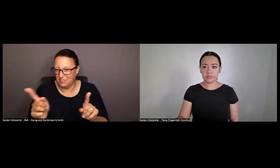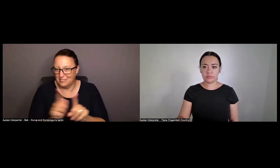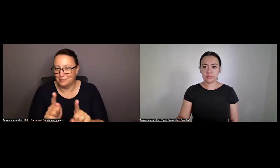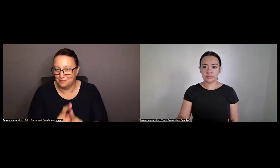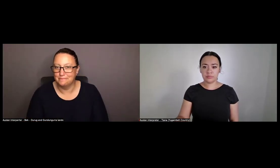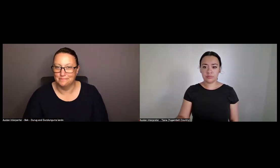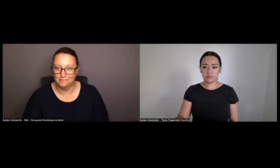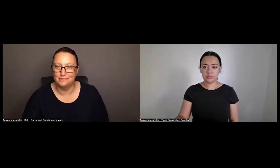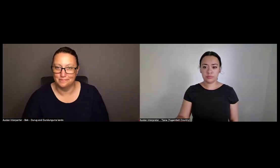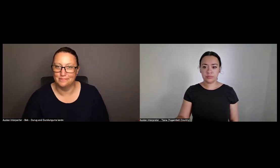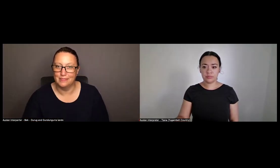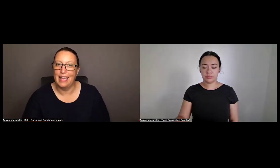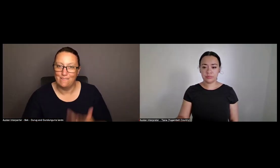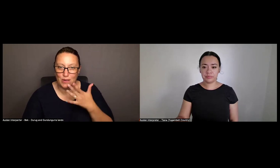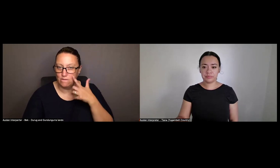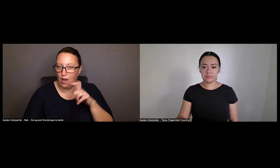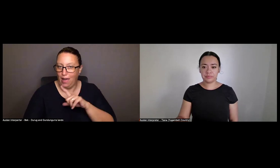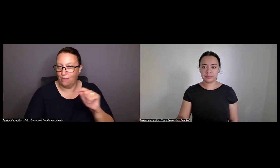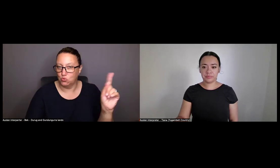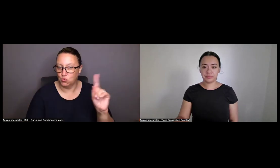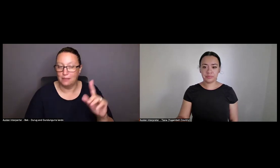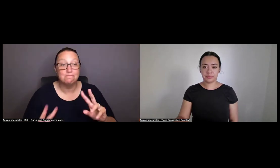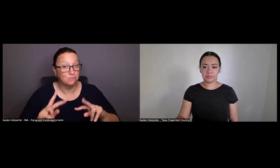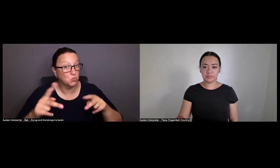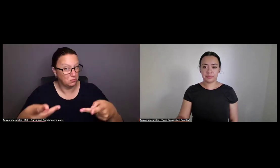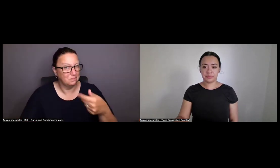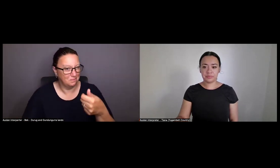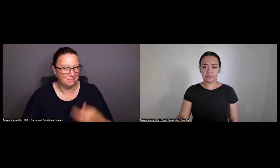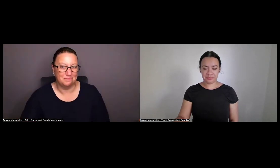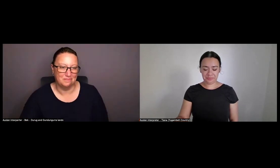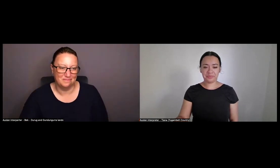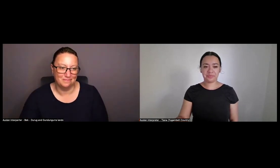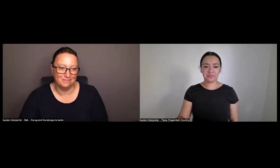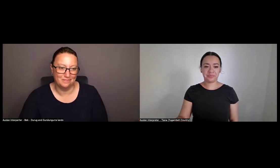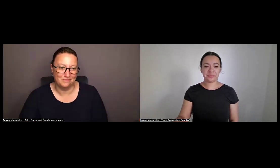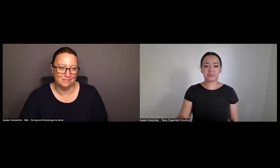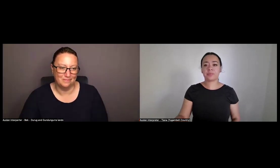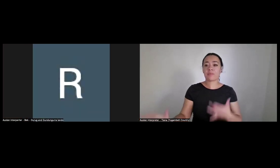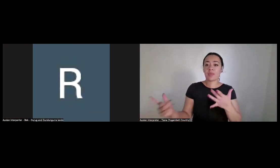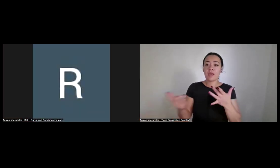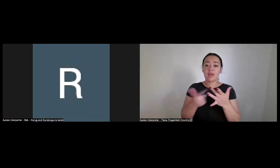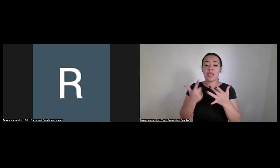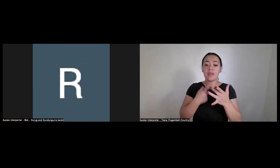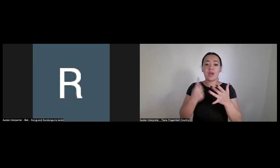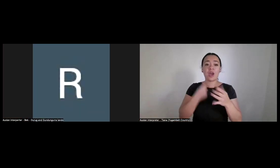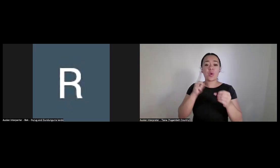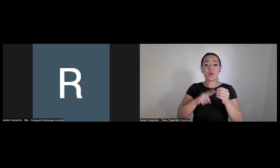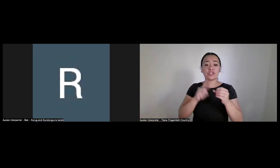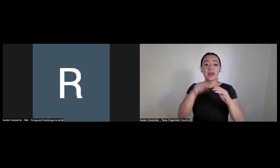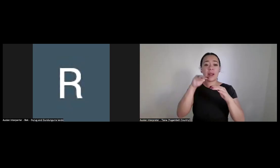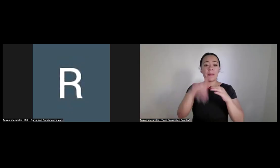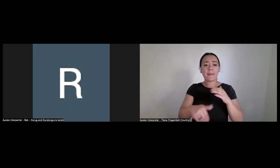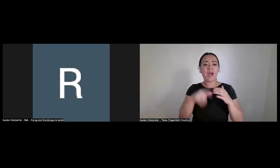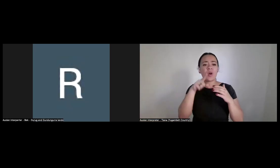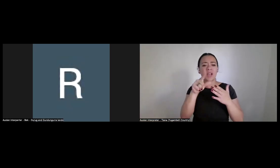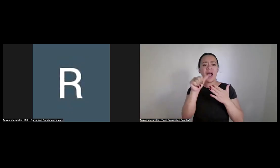need to navigate after today. Just one question here. Does art infused in fashion can apply?